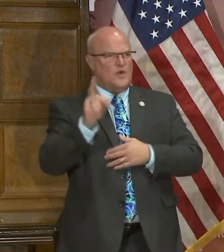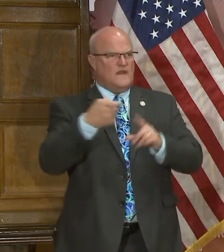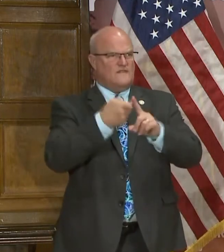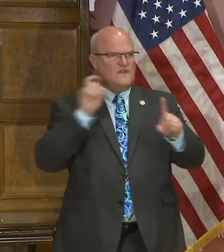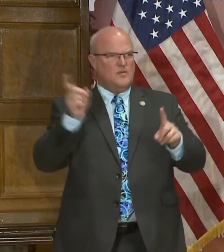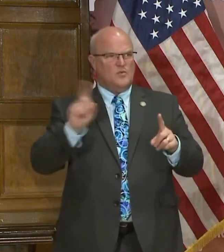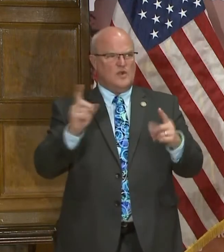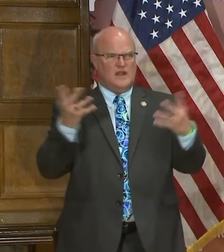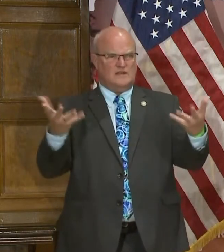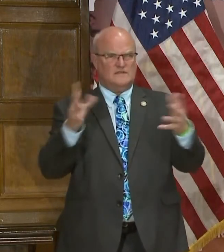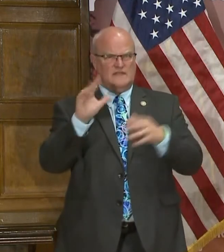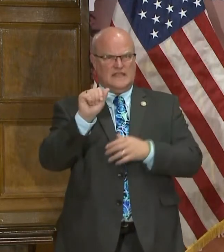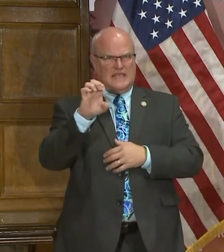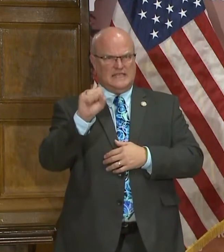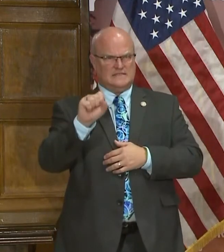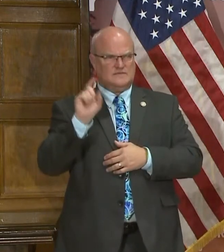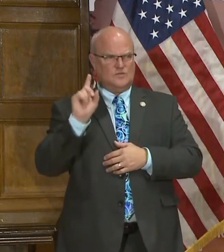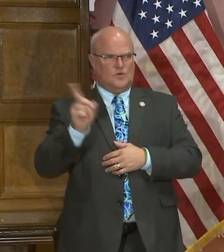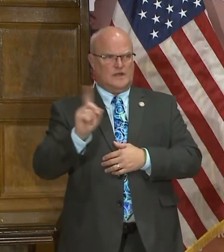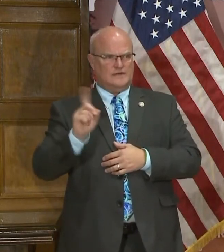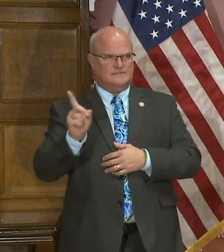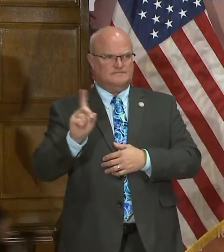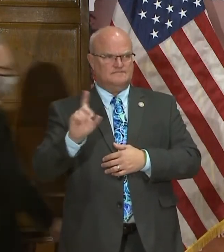from? Dr. Romero?